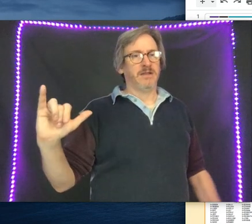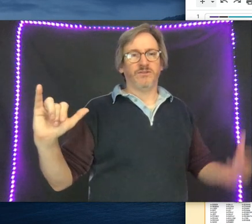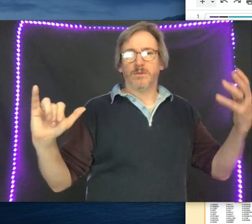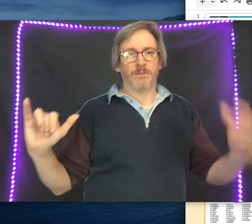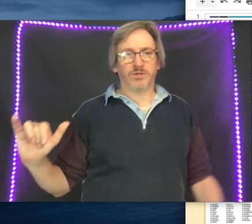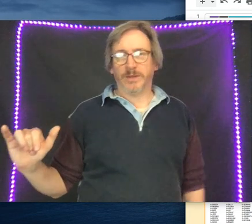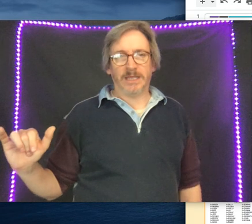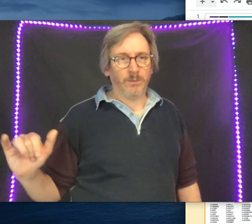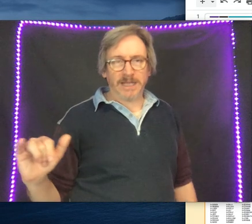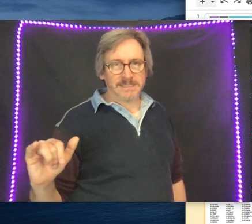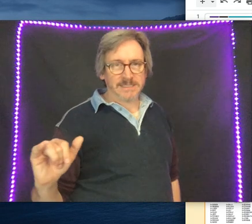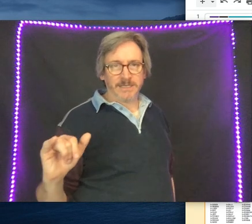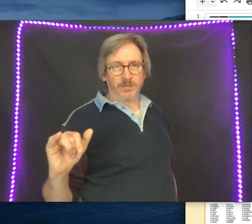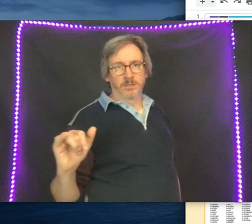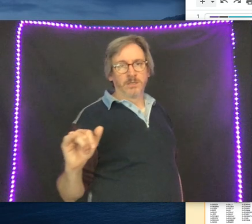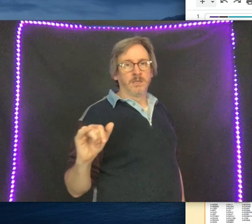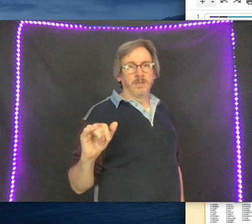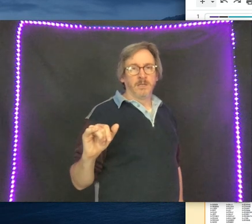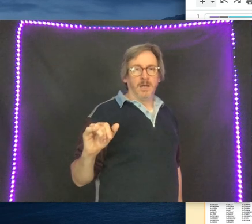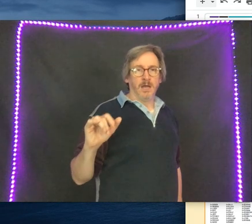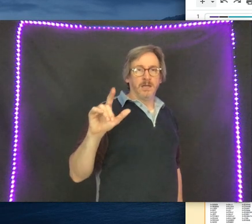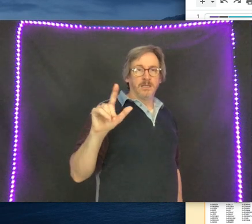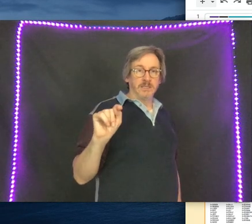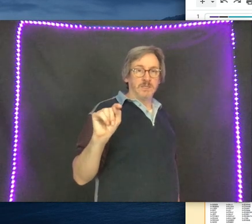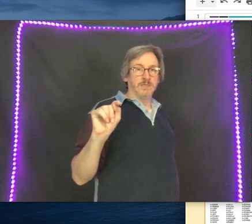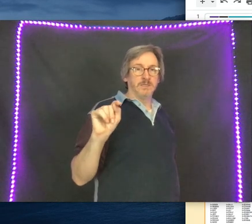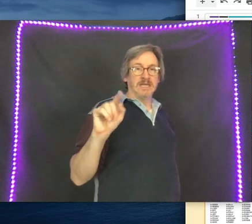None of you remember Twiggy. Why is this in here?